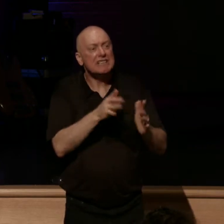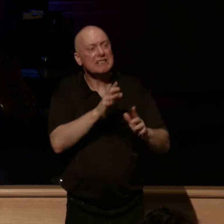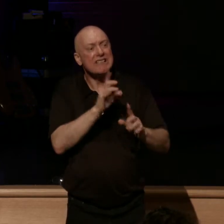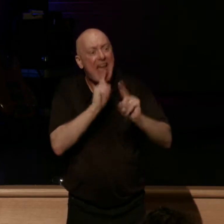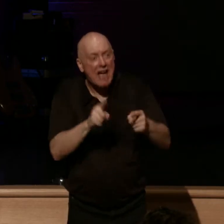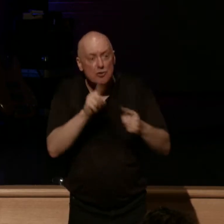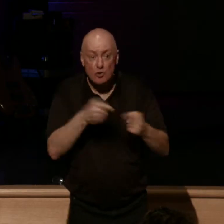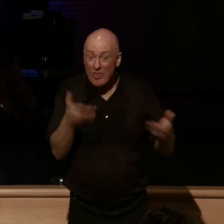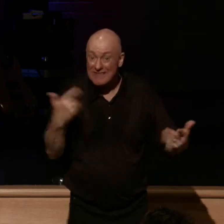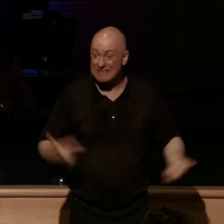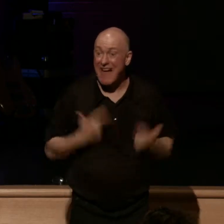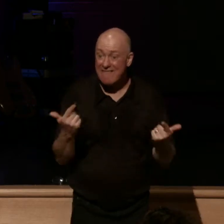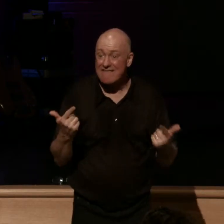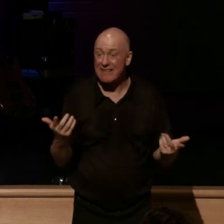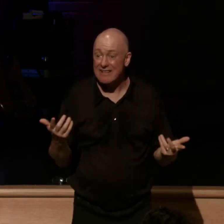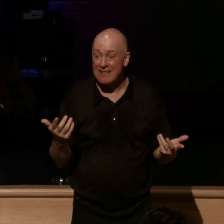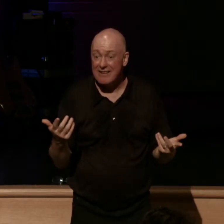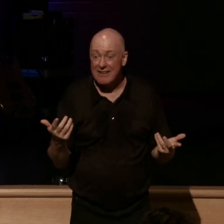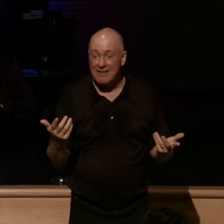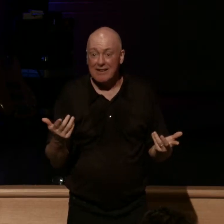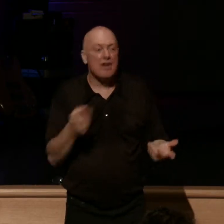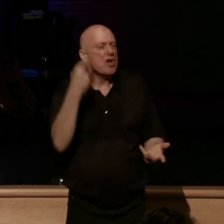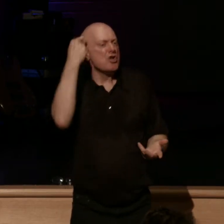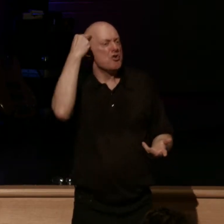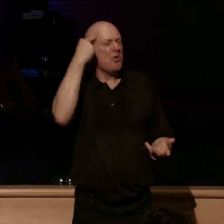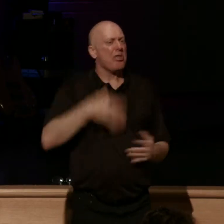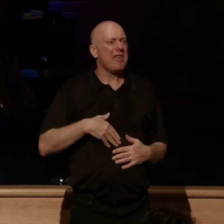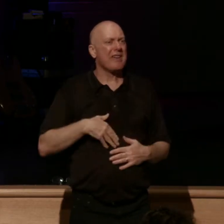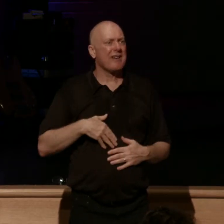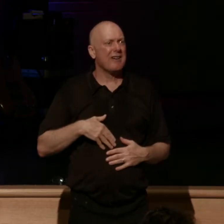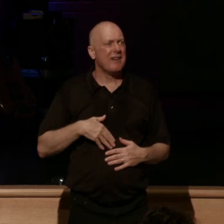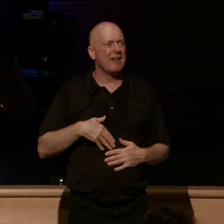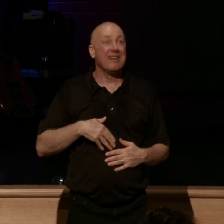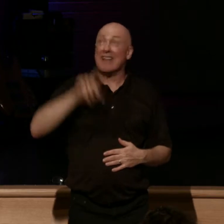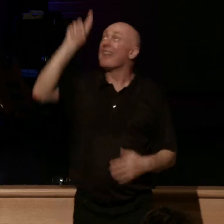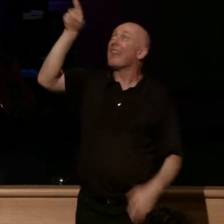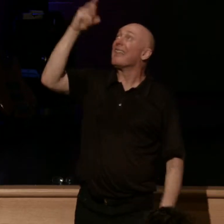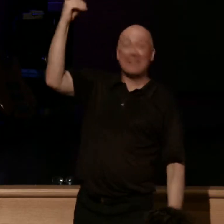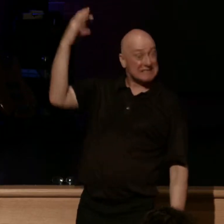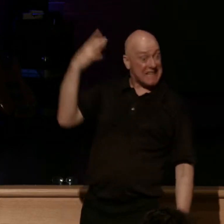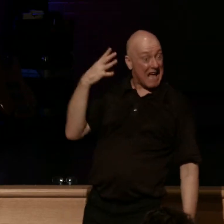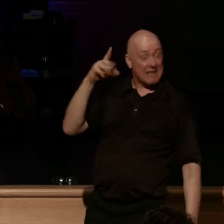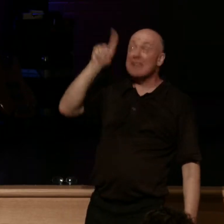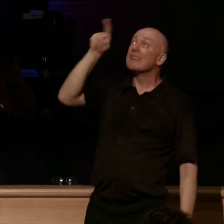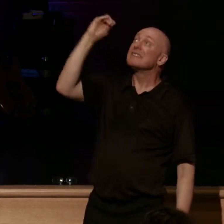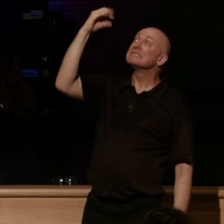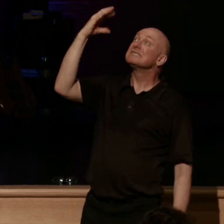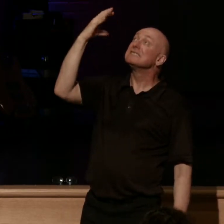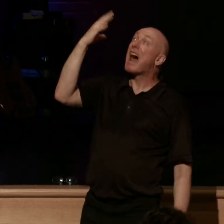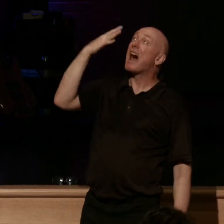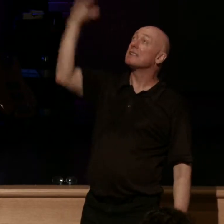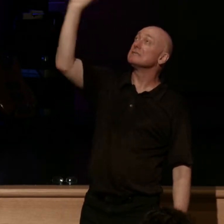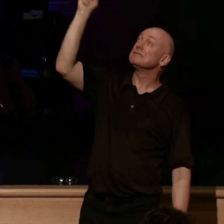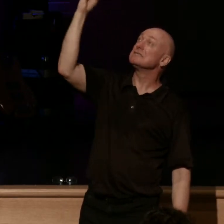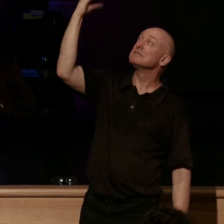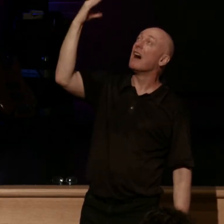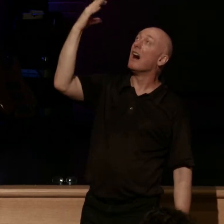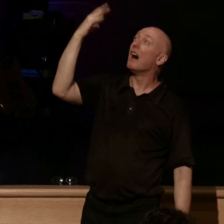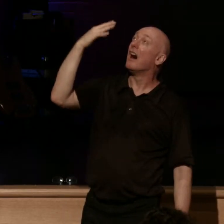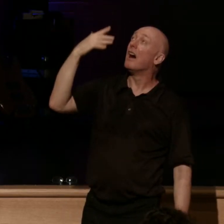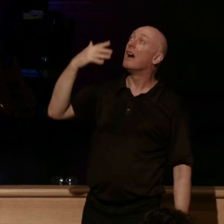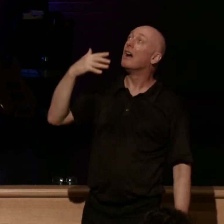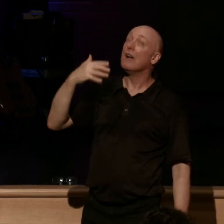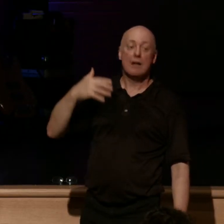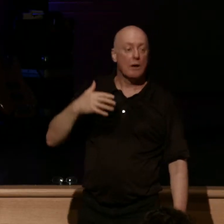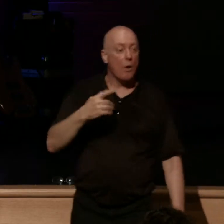is the answer to this life. You know, you think of the sun itself, the sun that shines upon this earth. The sun, a single